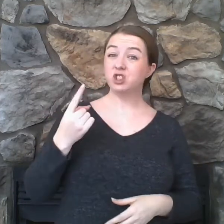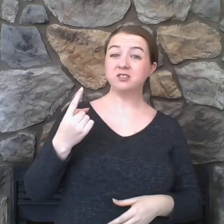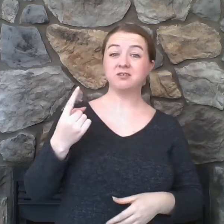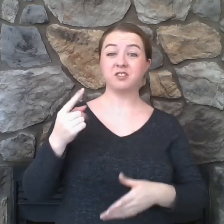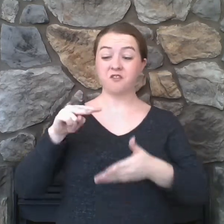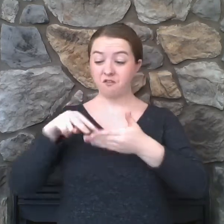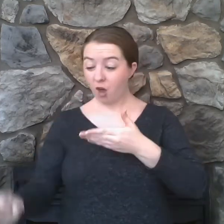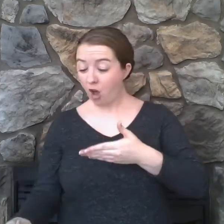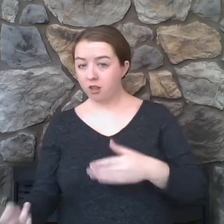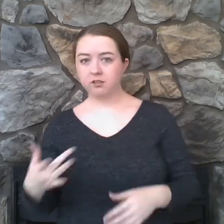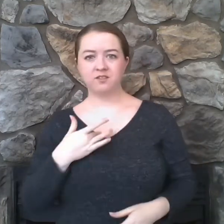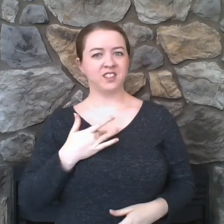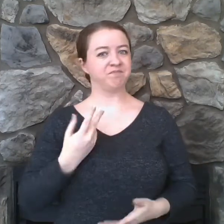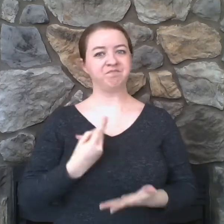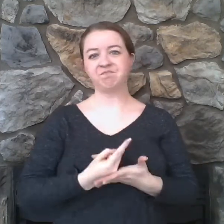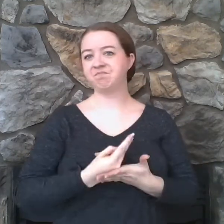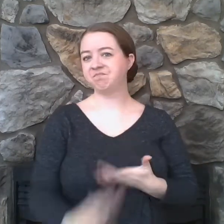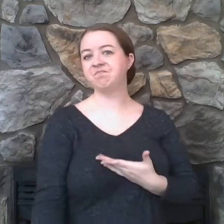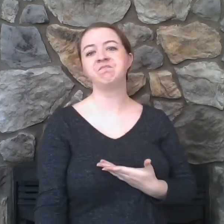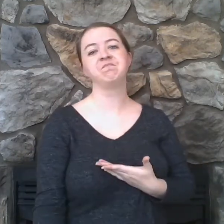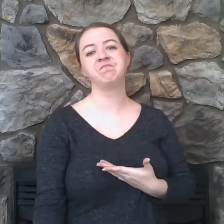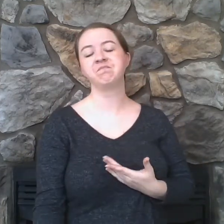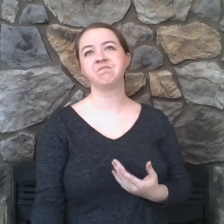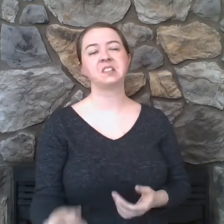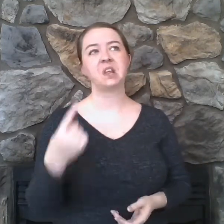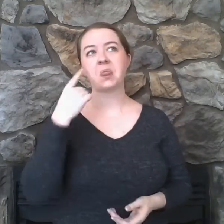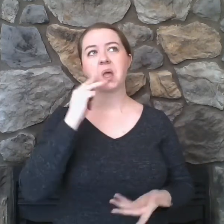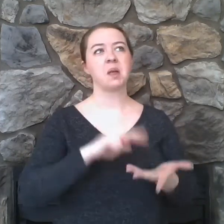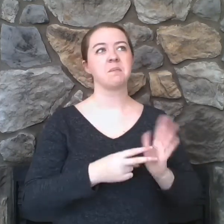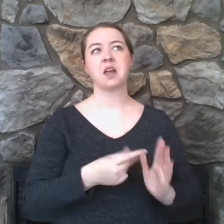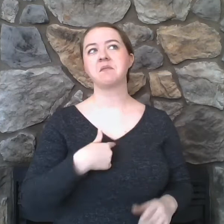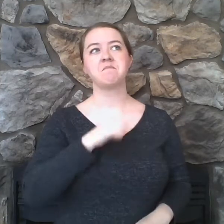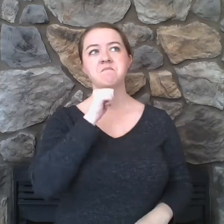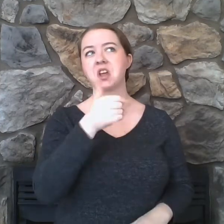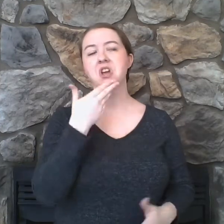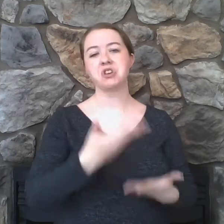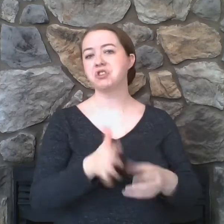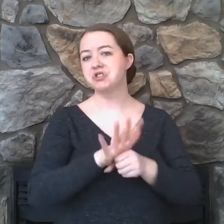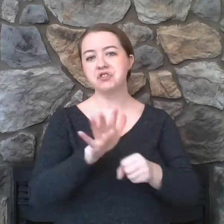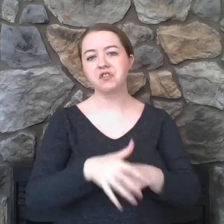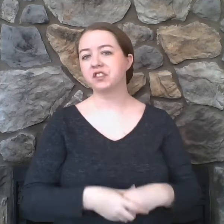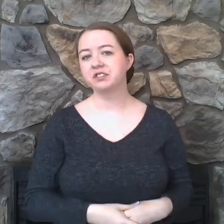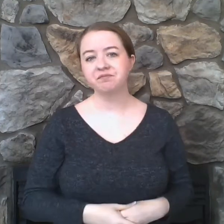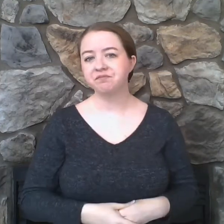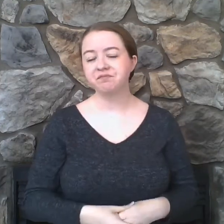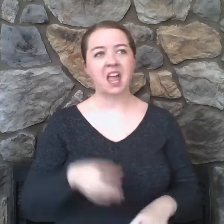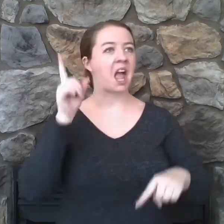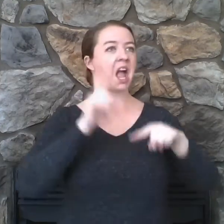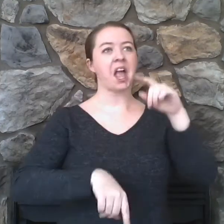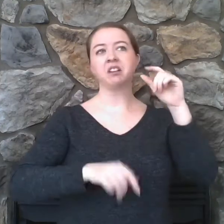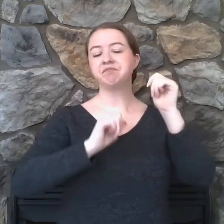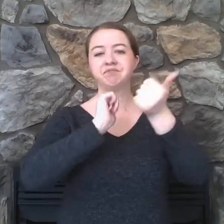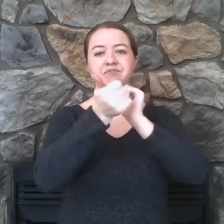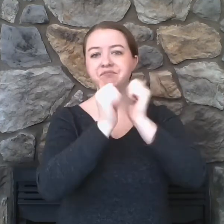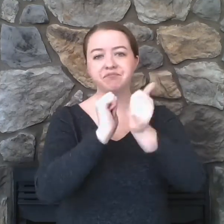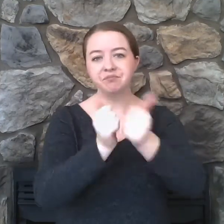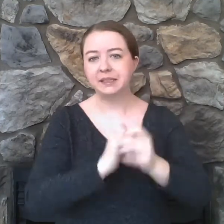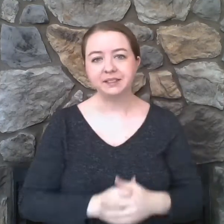a failure. I thought it meant that I wasn't good enough, that I wasn't meant to be a competitive